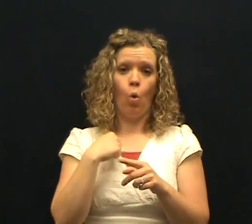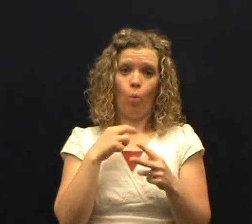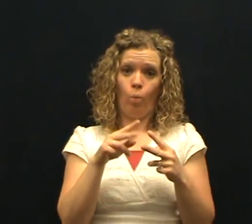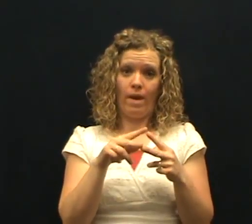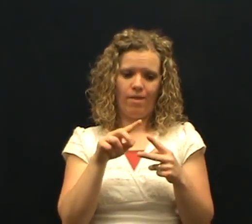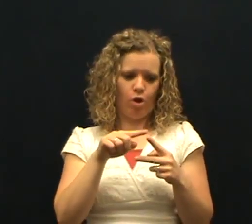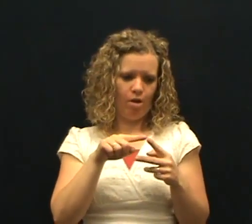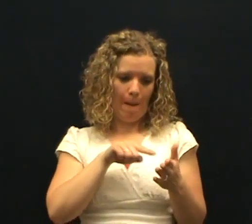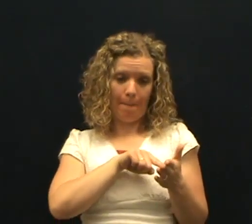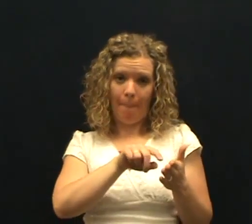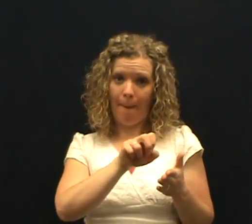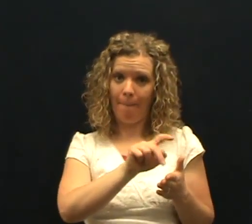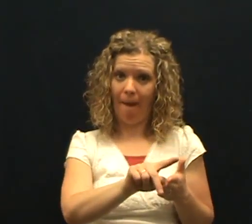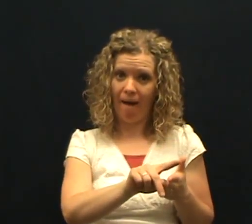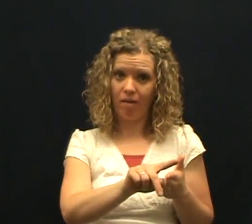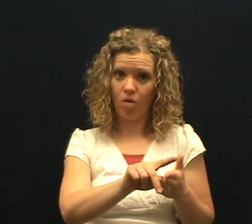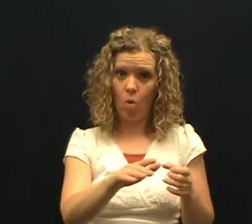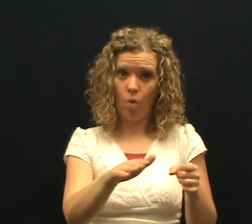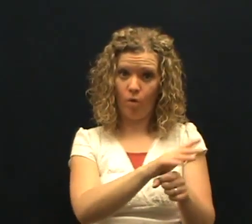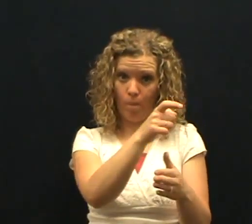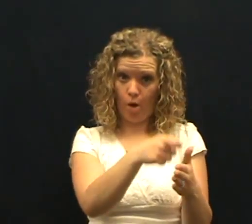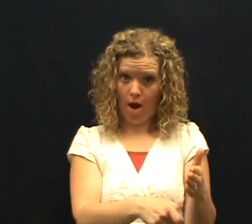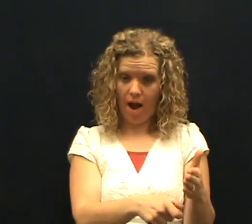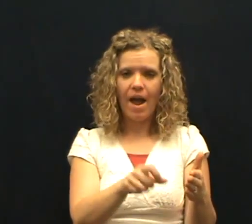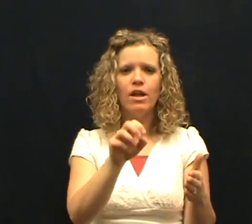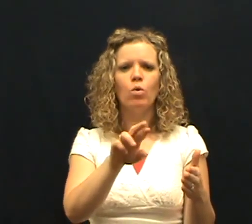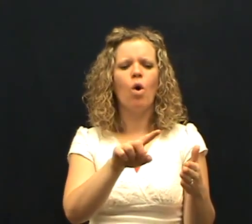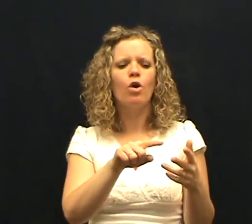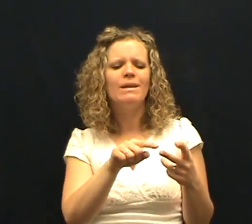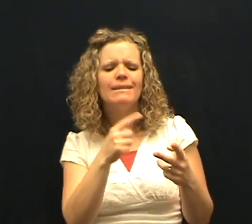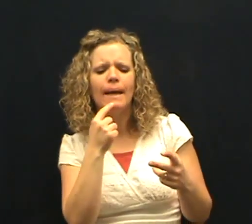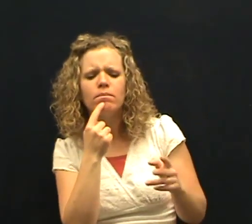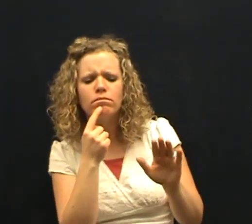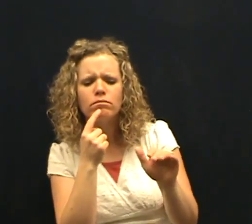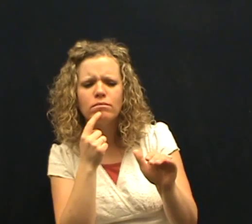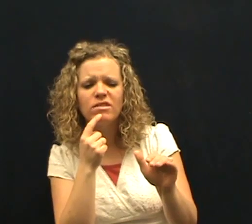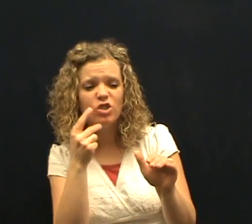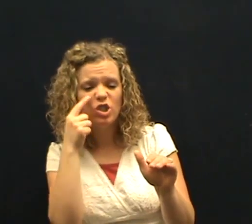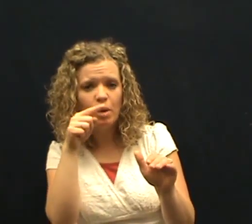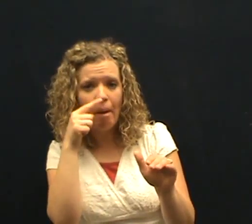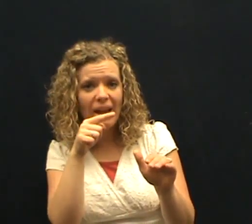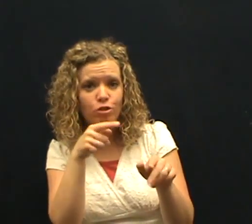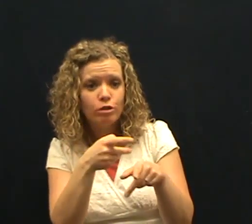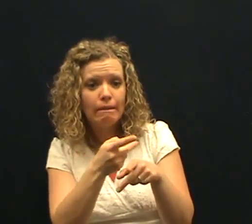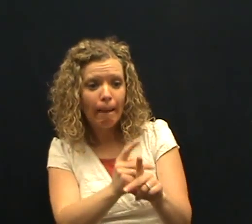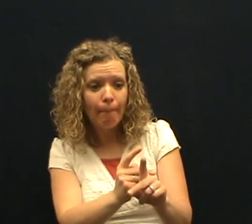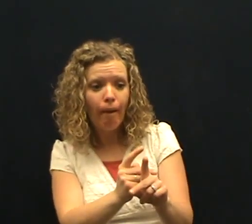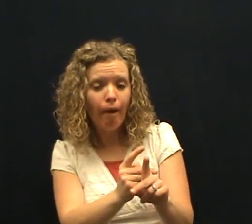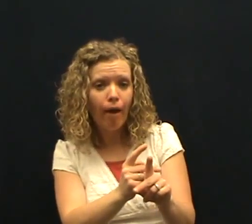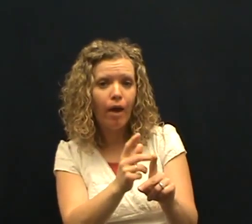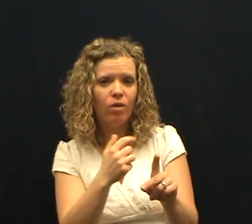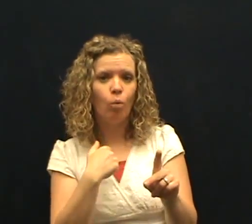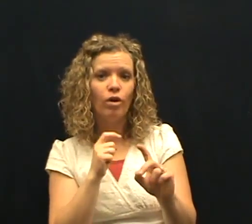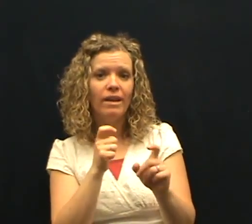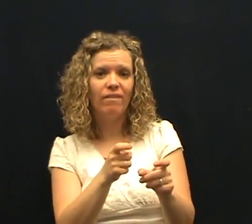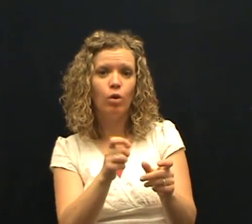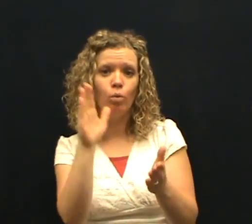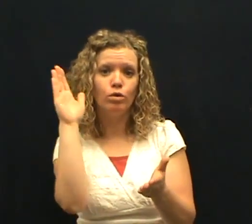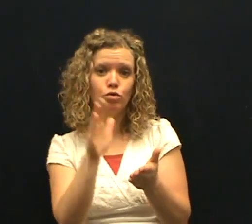or we can ask them to keep the stuff for reduction in selling price, and that's called an allowance. And